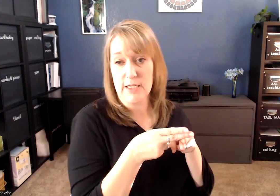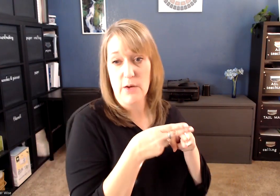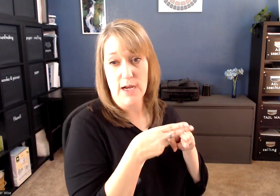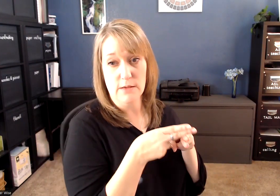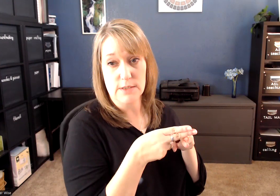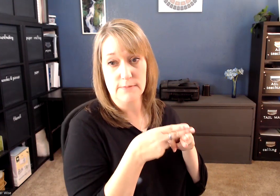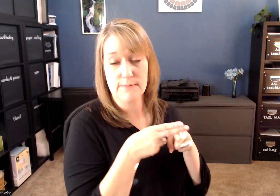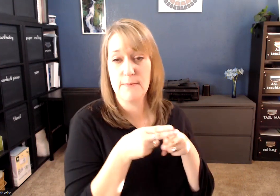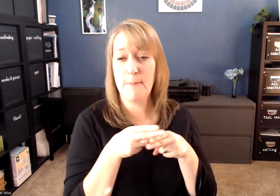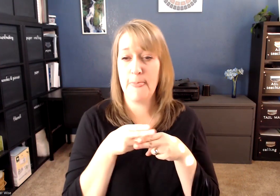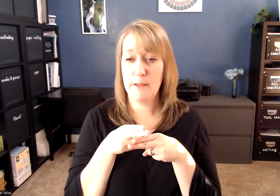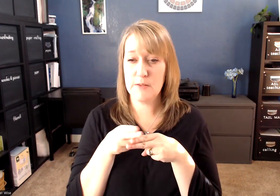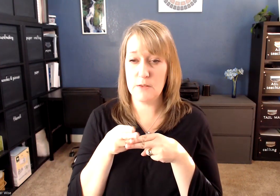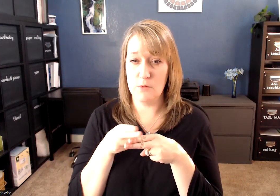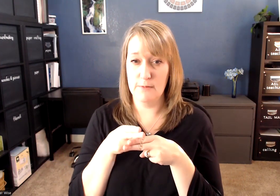how I learned it. Soon.